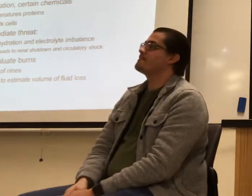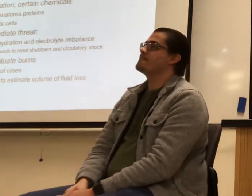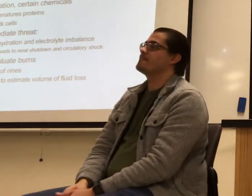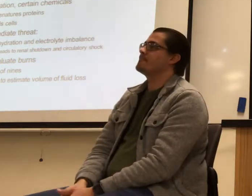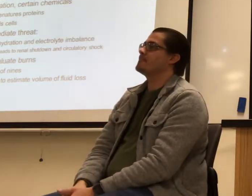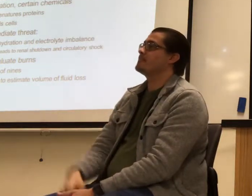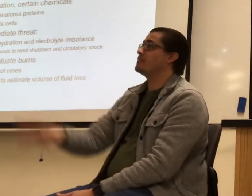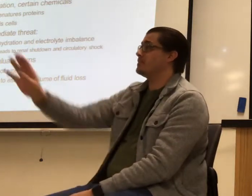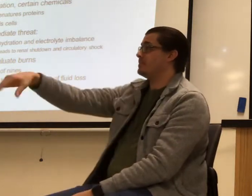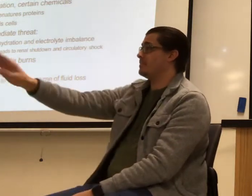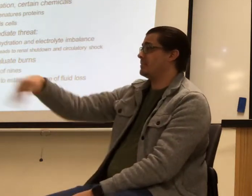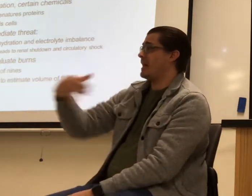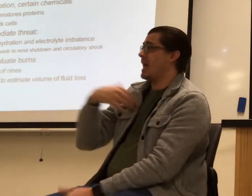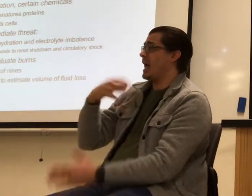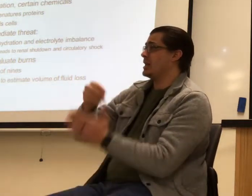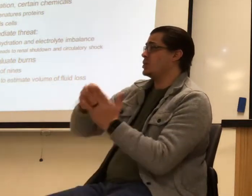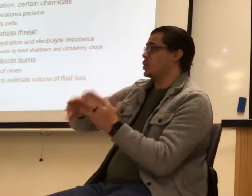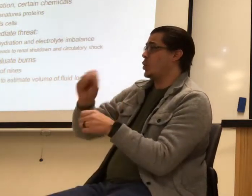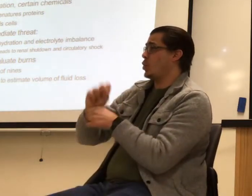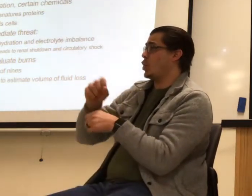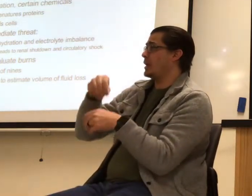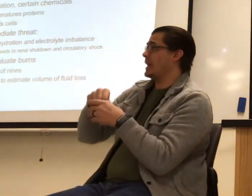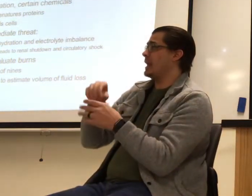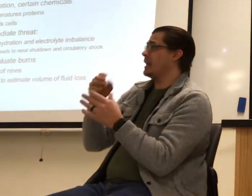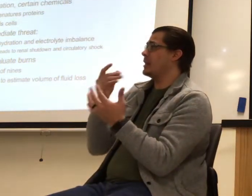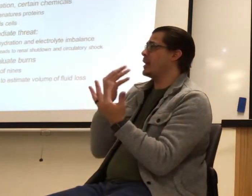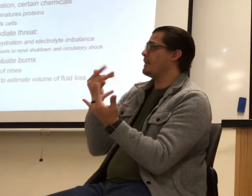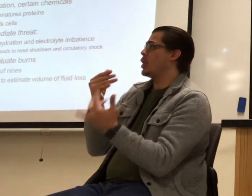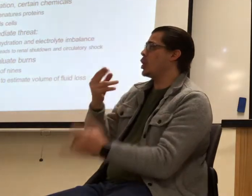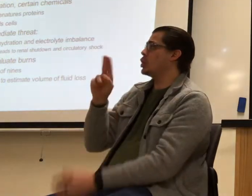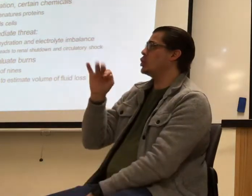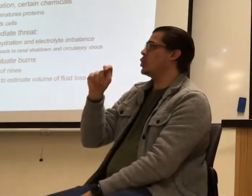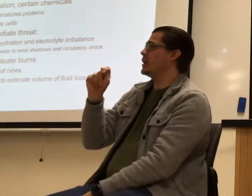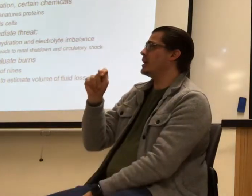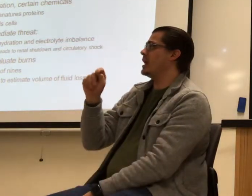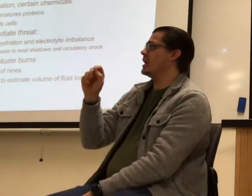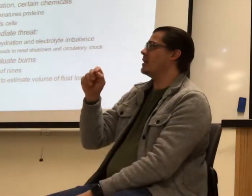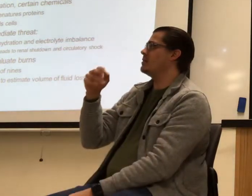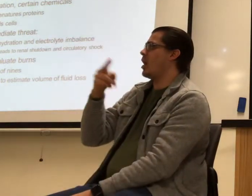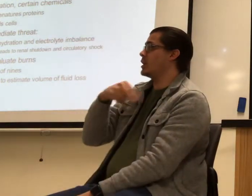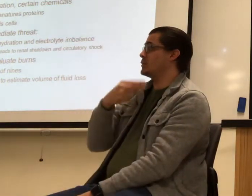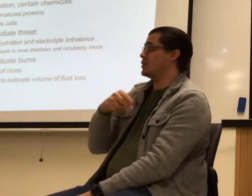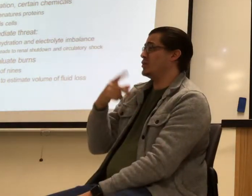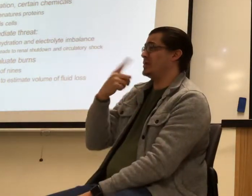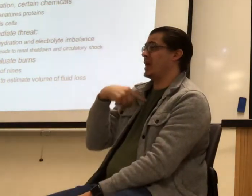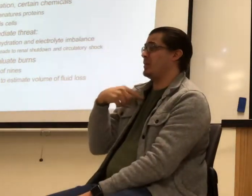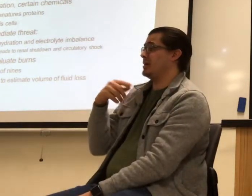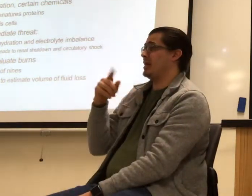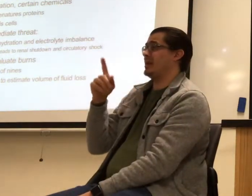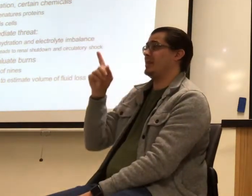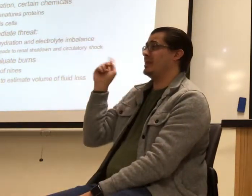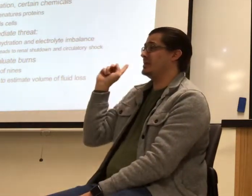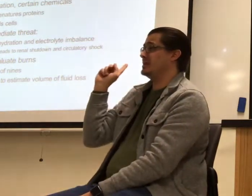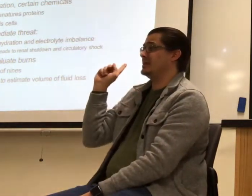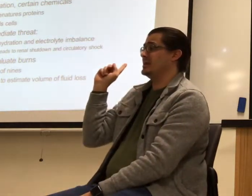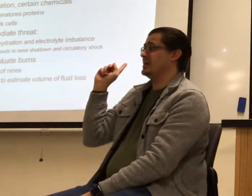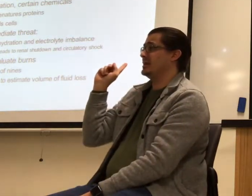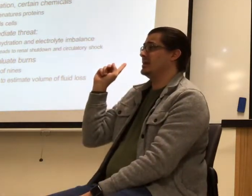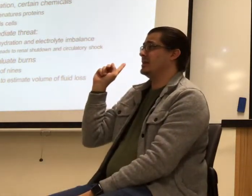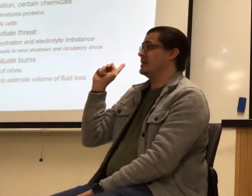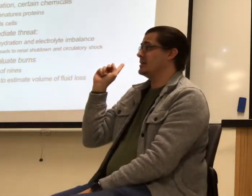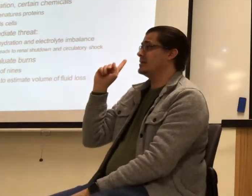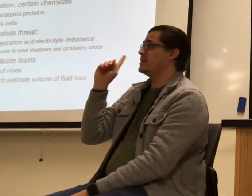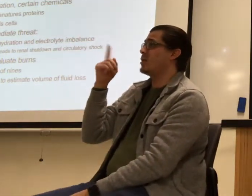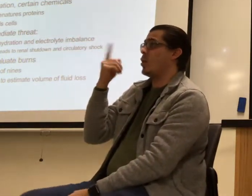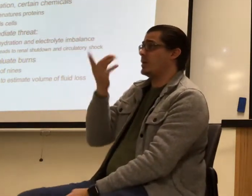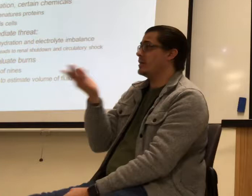I used to have a student that worked in the burn unit at Shriners Hospital, and she used to tell me, like, this is the only